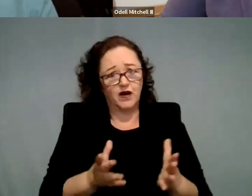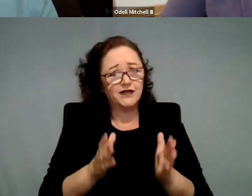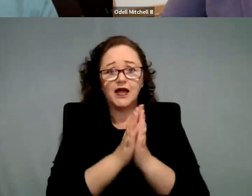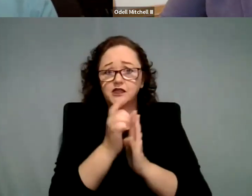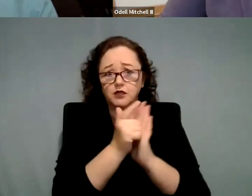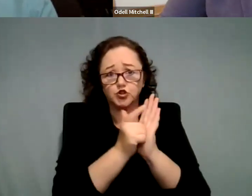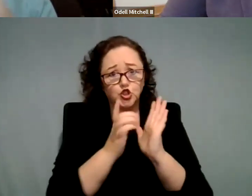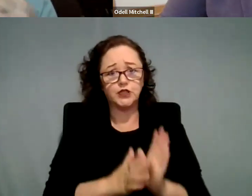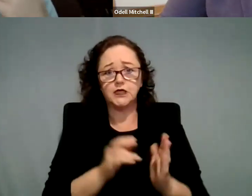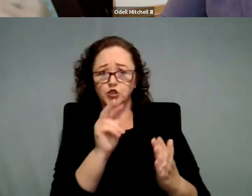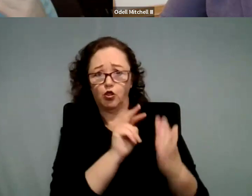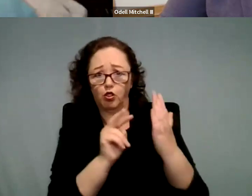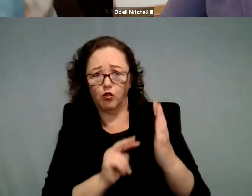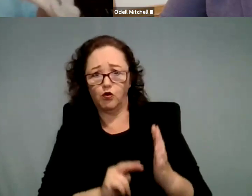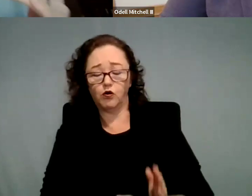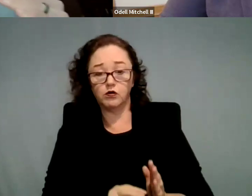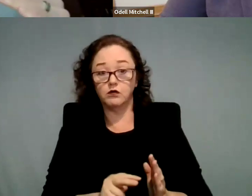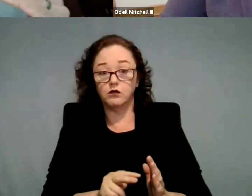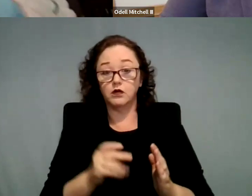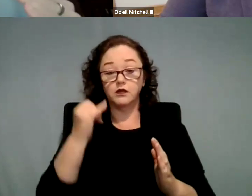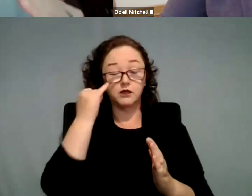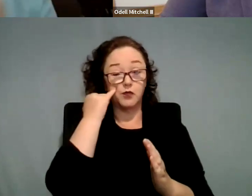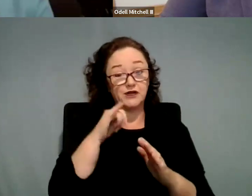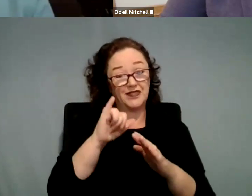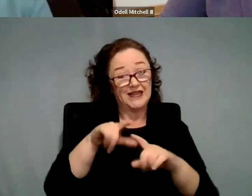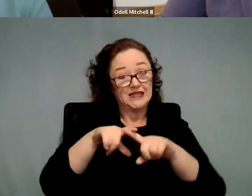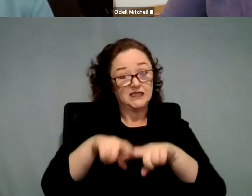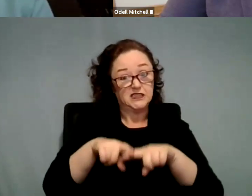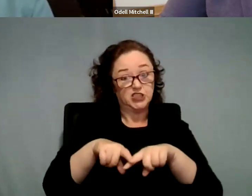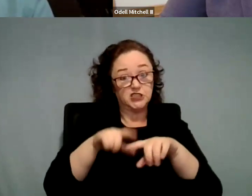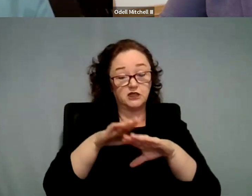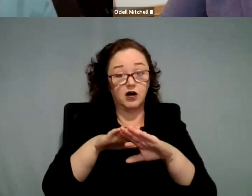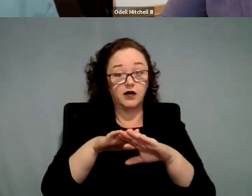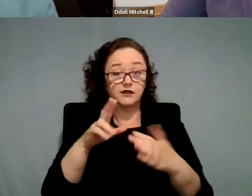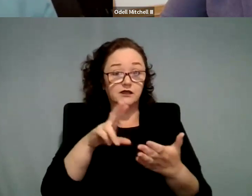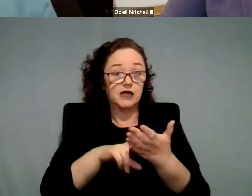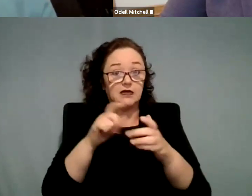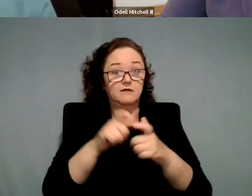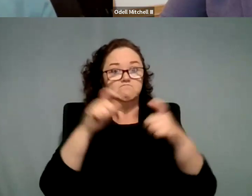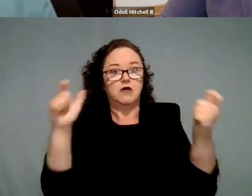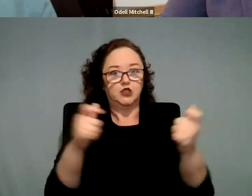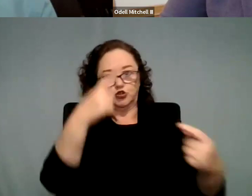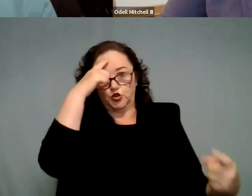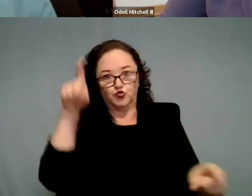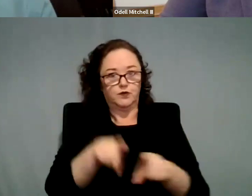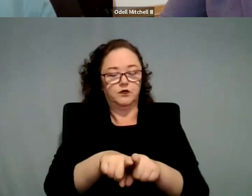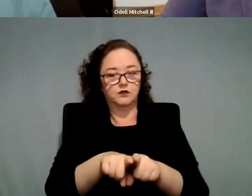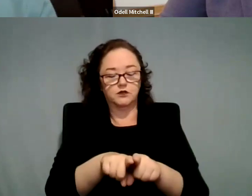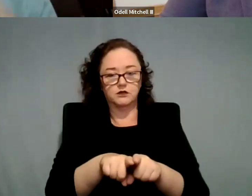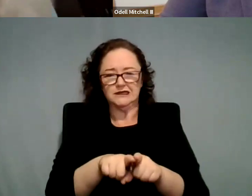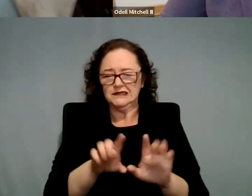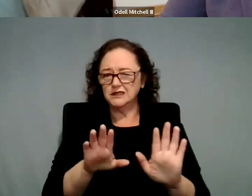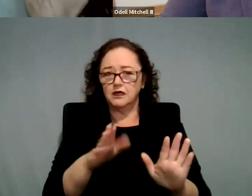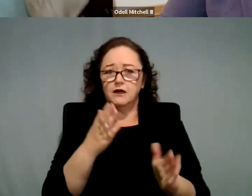it, especially if it's contingent on signing a major agreement. You know, you may want to make